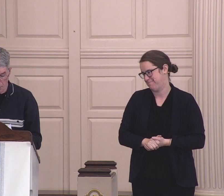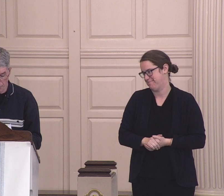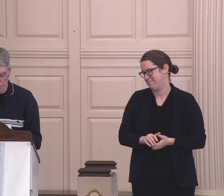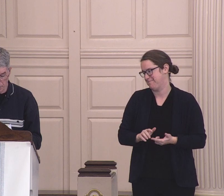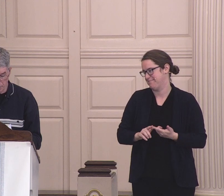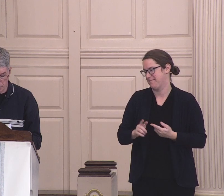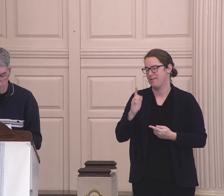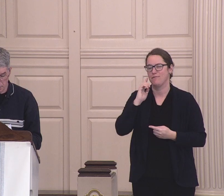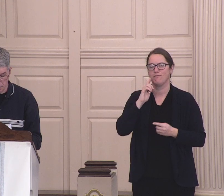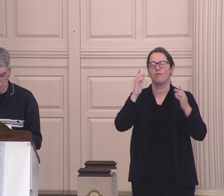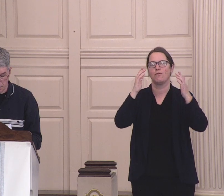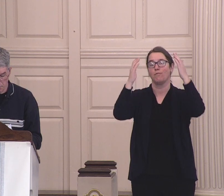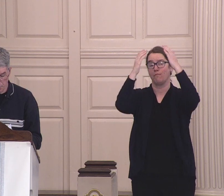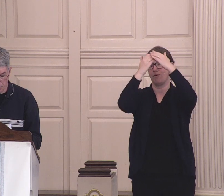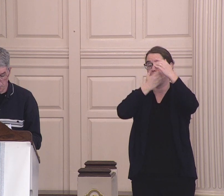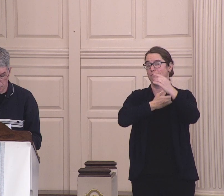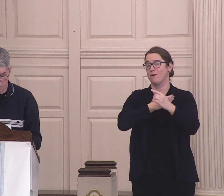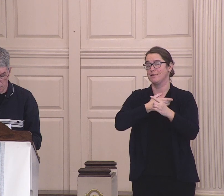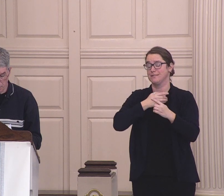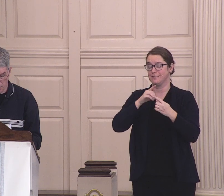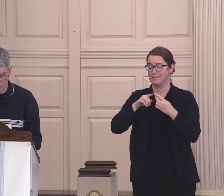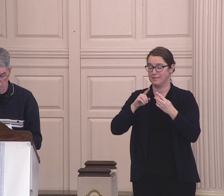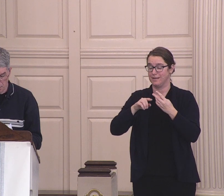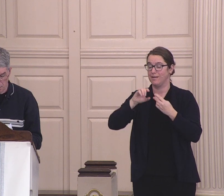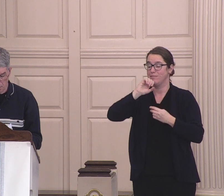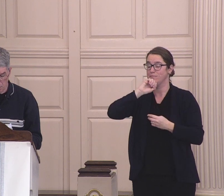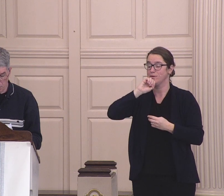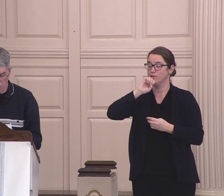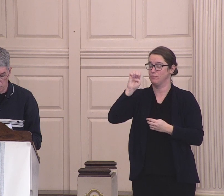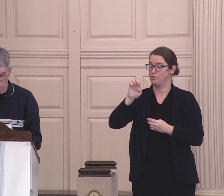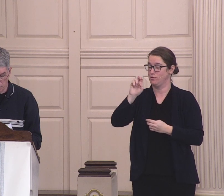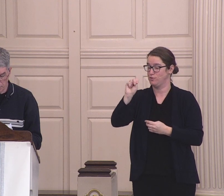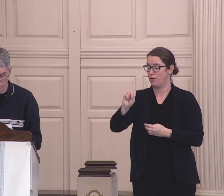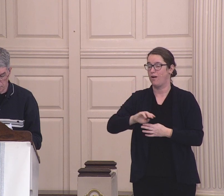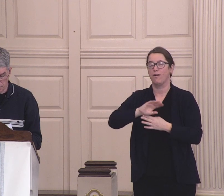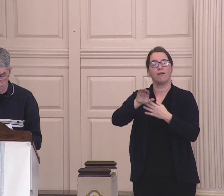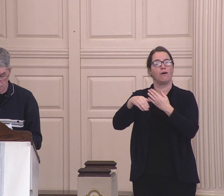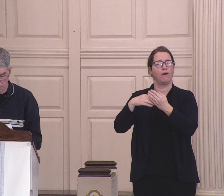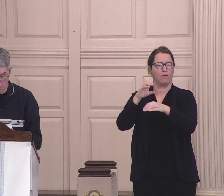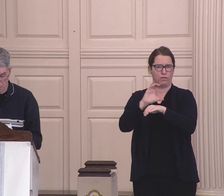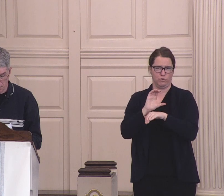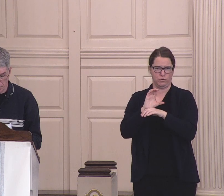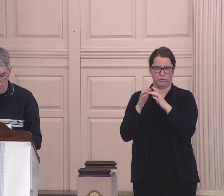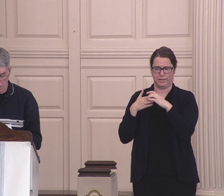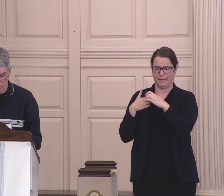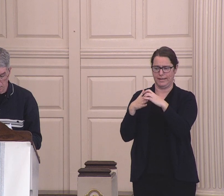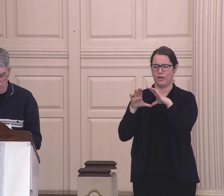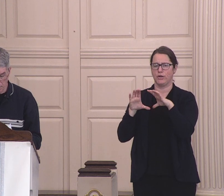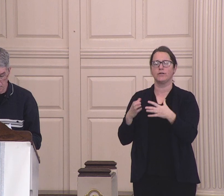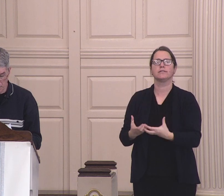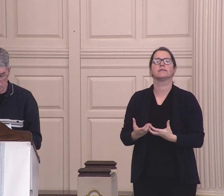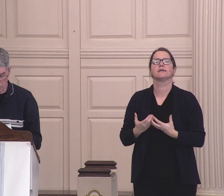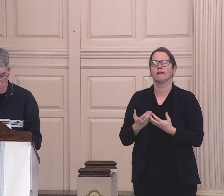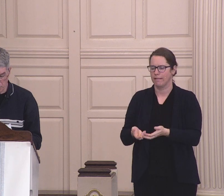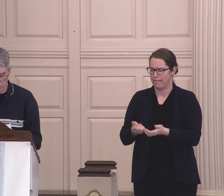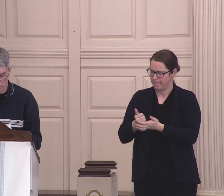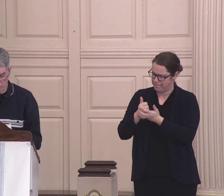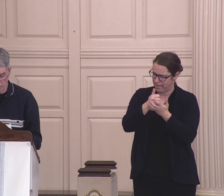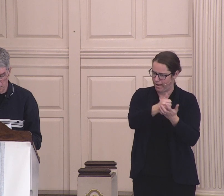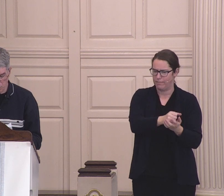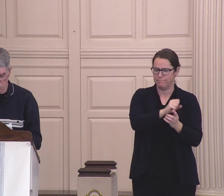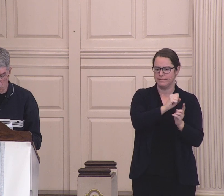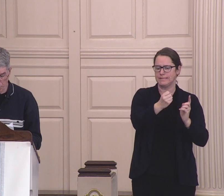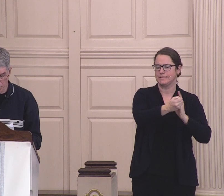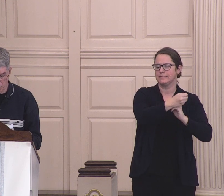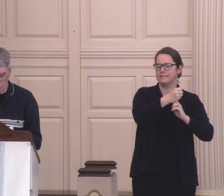For Pope Francis, Bishop Sean, and all the church leaders, that they lead our secular